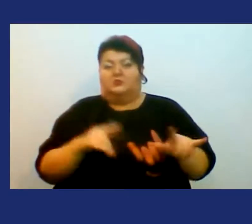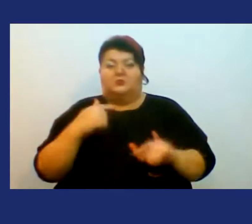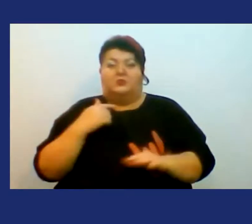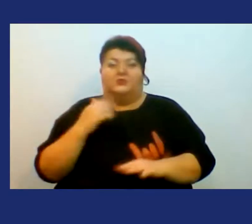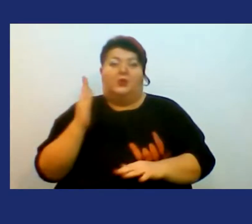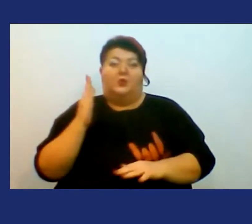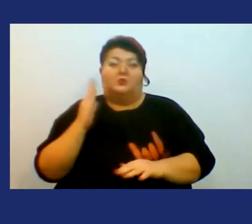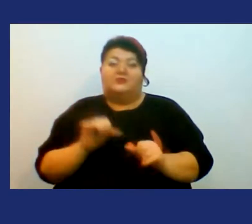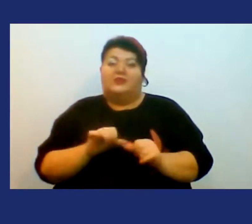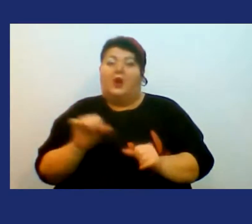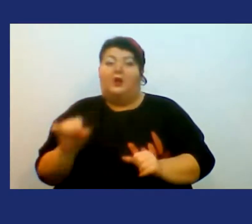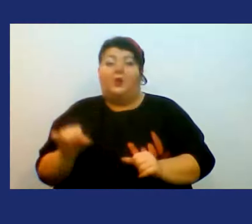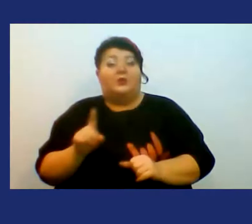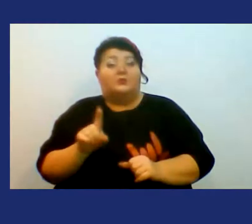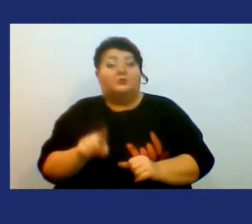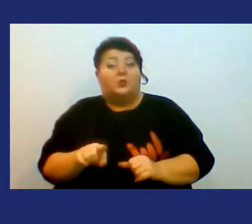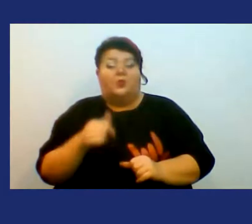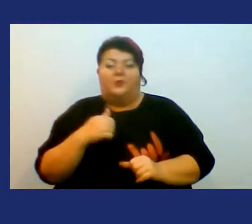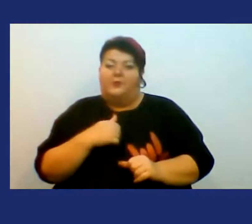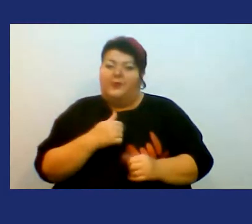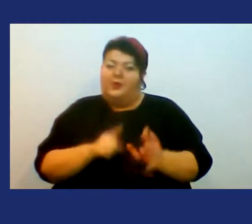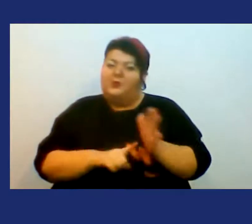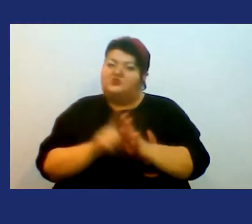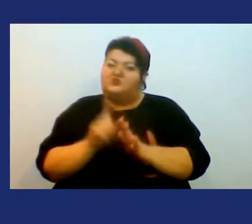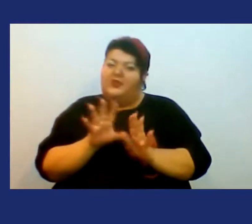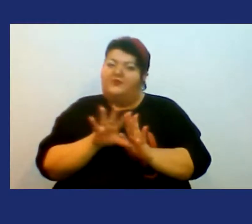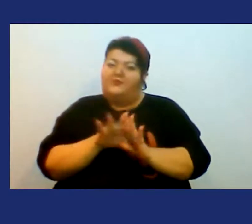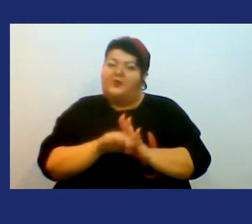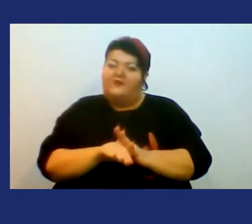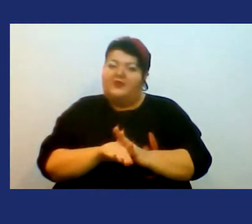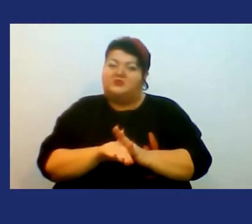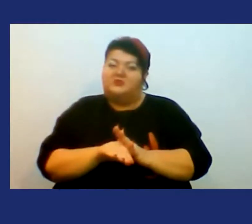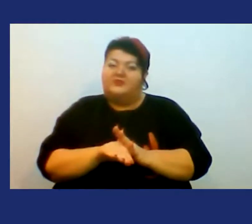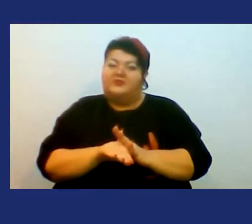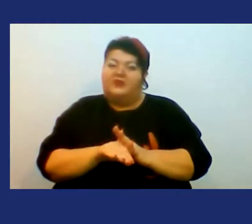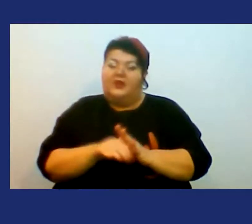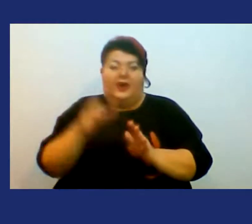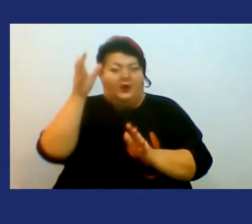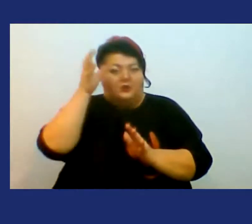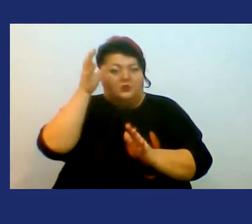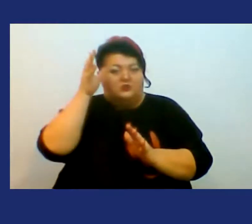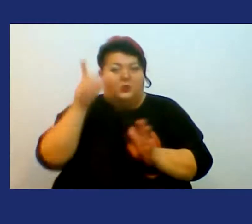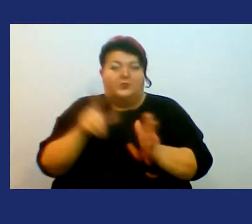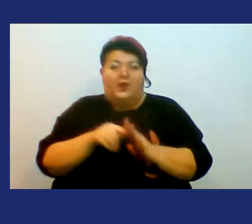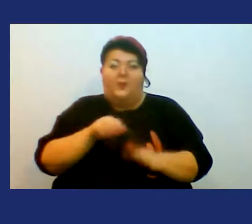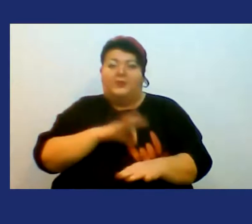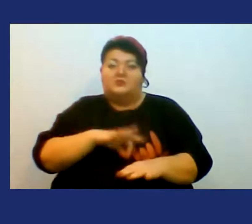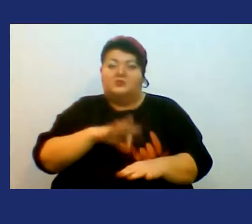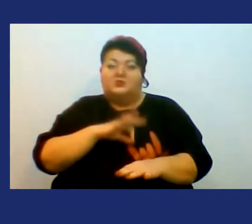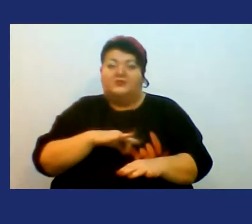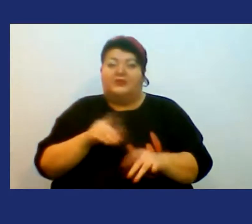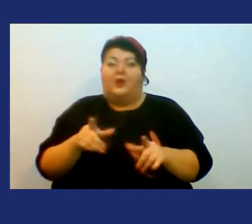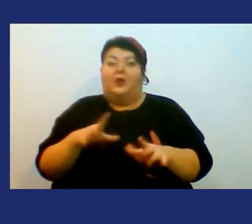the election campaigns, candidates, the procedure for voting. Also, we started implementing the